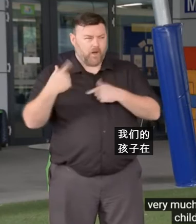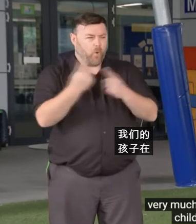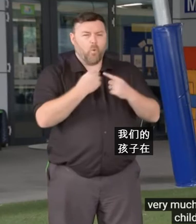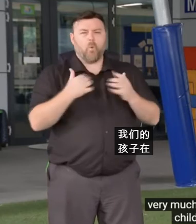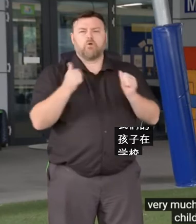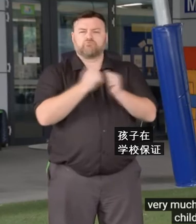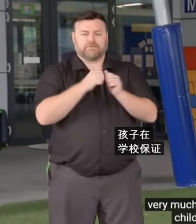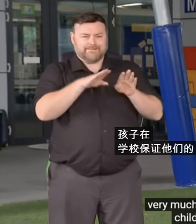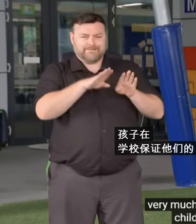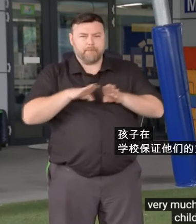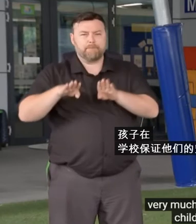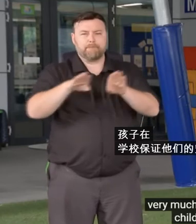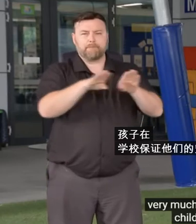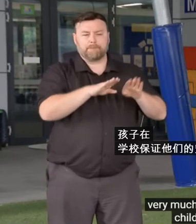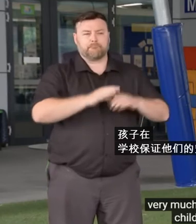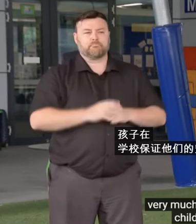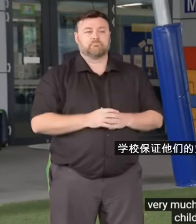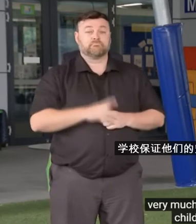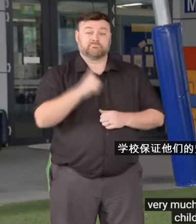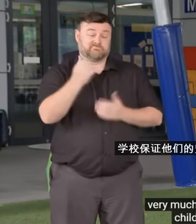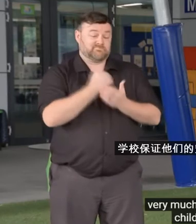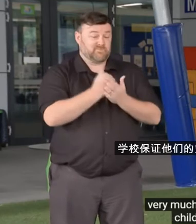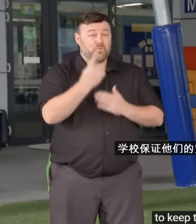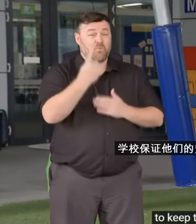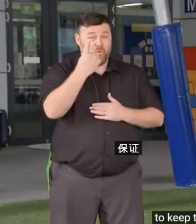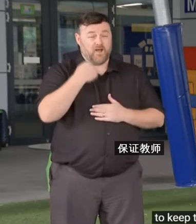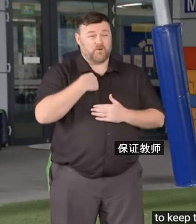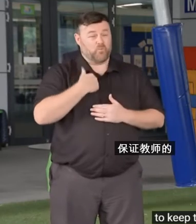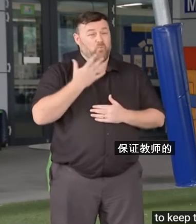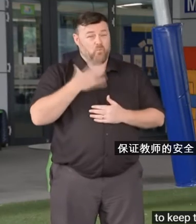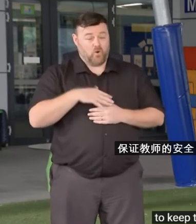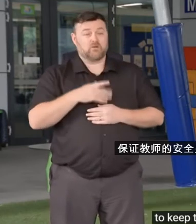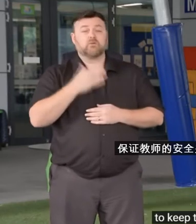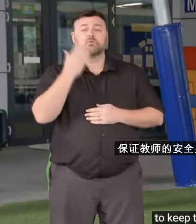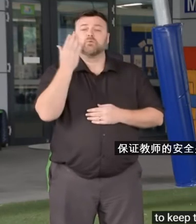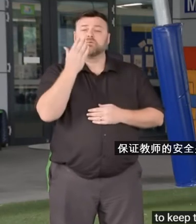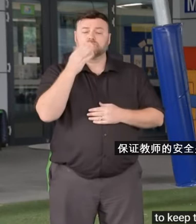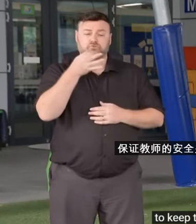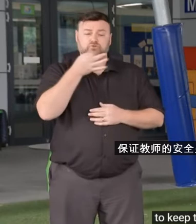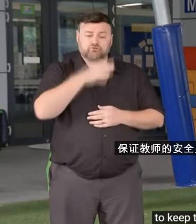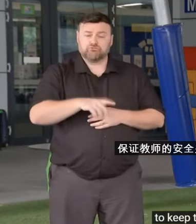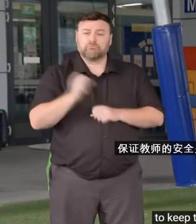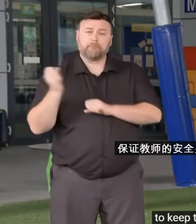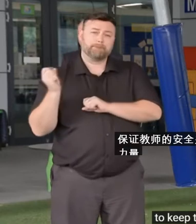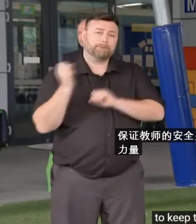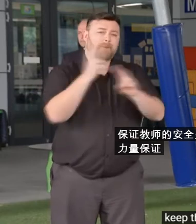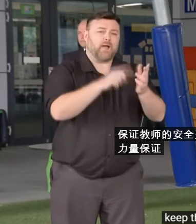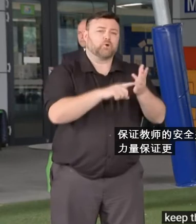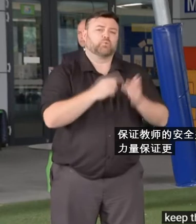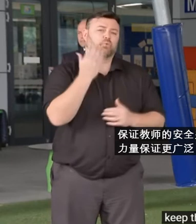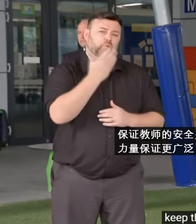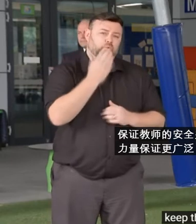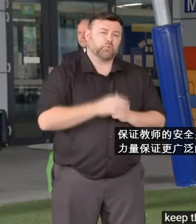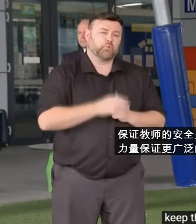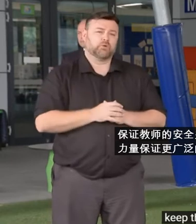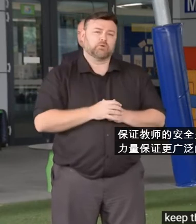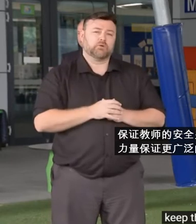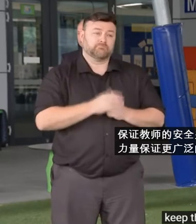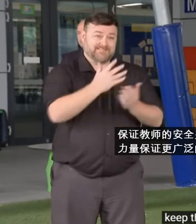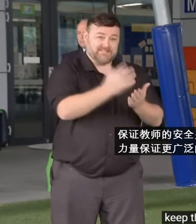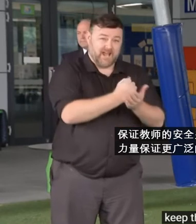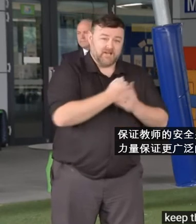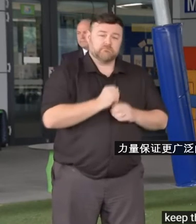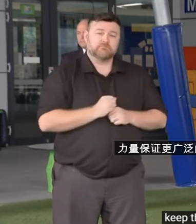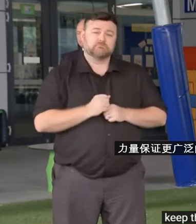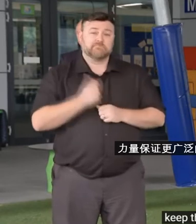school, to keep them safe, to keep the teachers safe, and to do our part to keep the broader